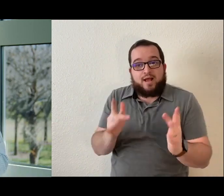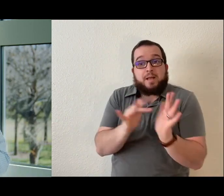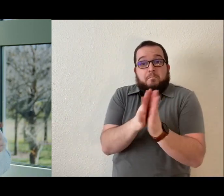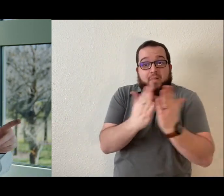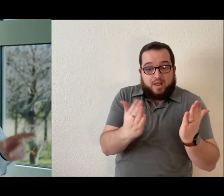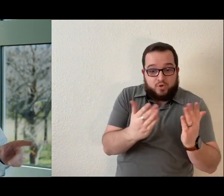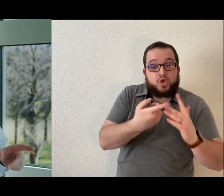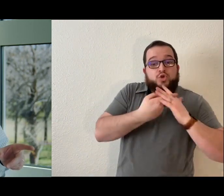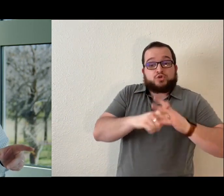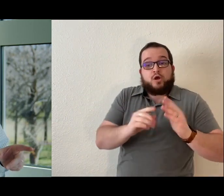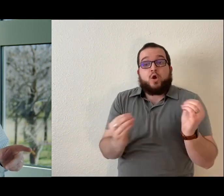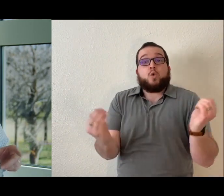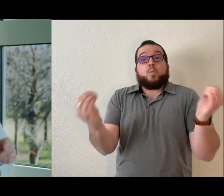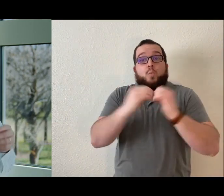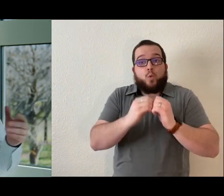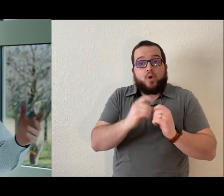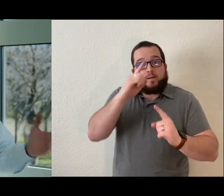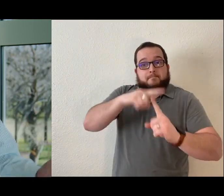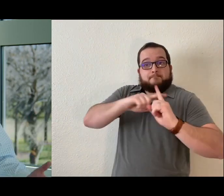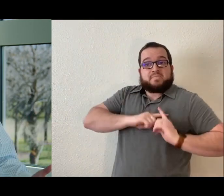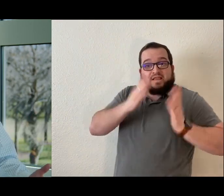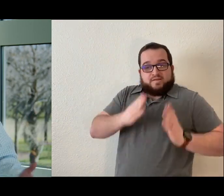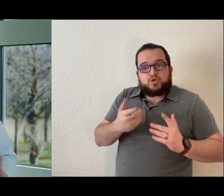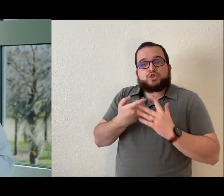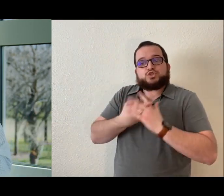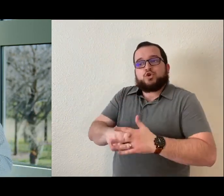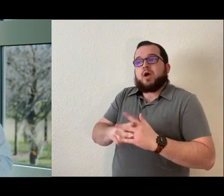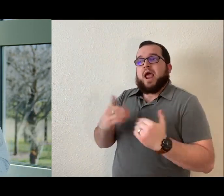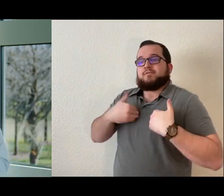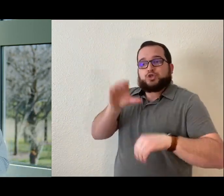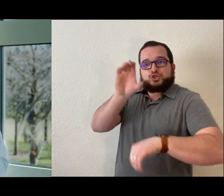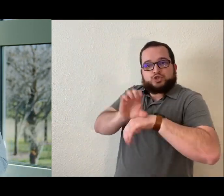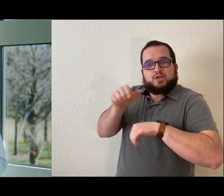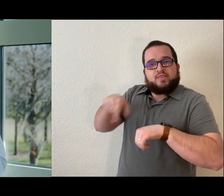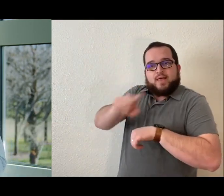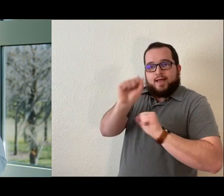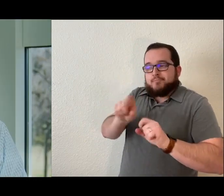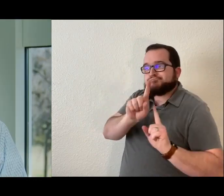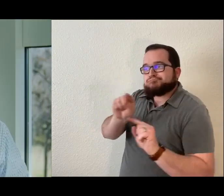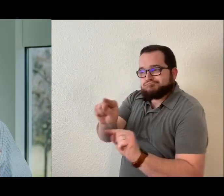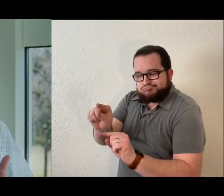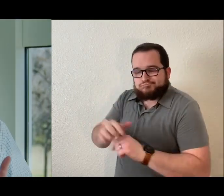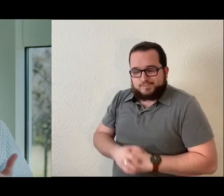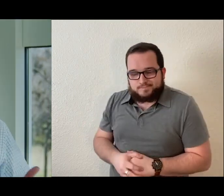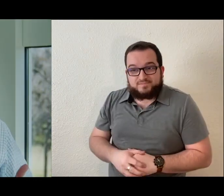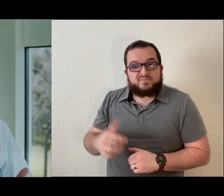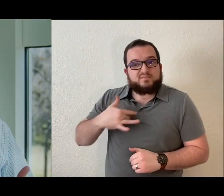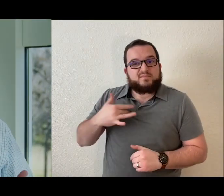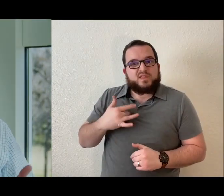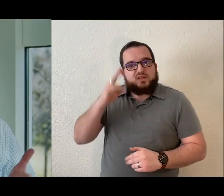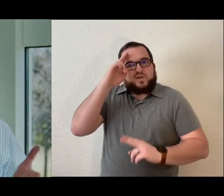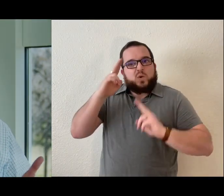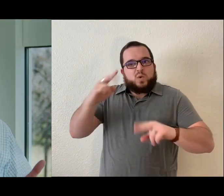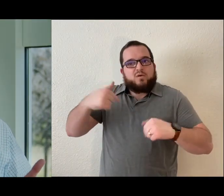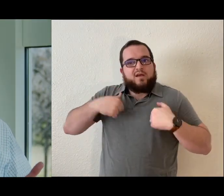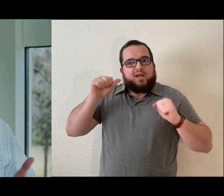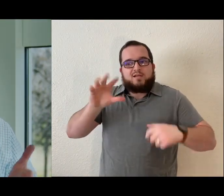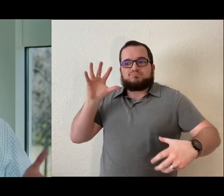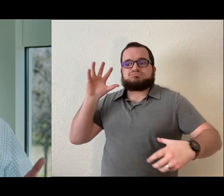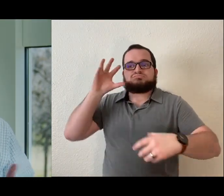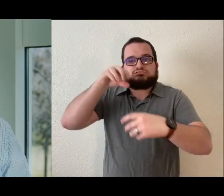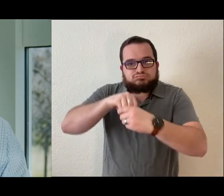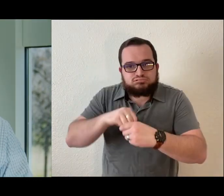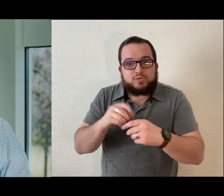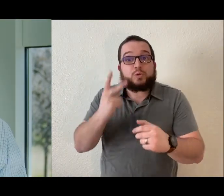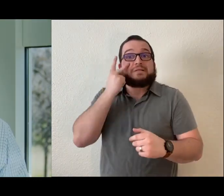Bible, believers are present, and a growing body of Christ is established. I count it a privilege to be a champion